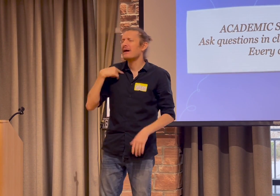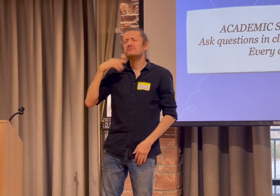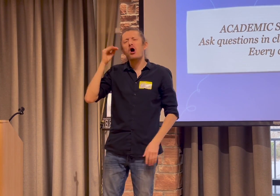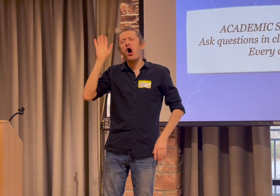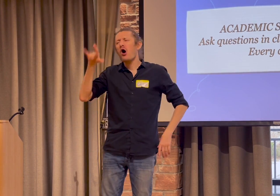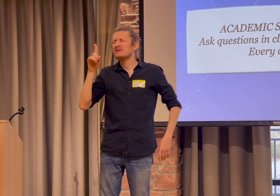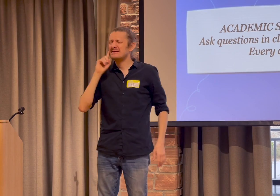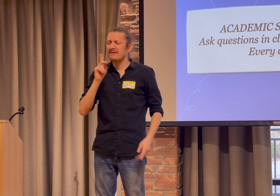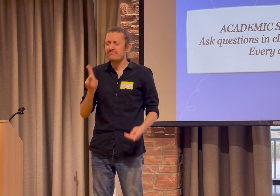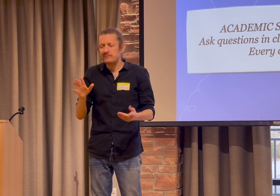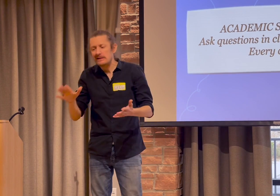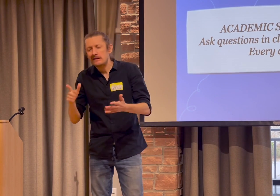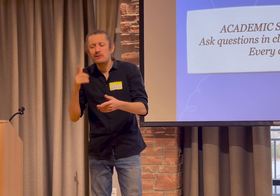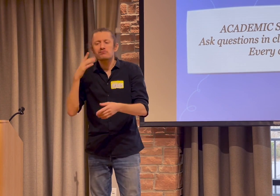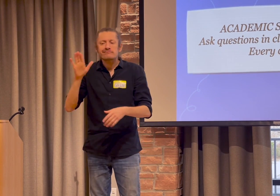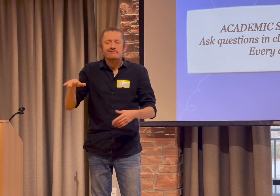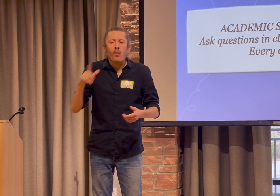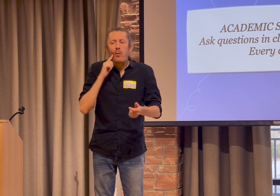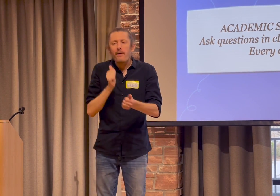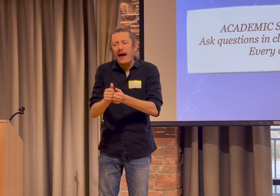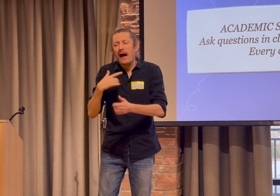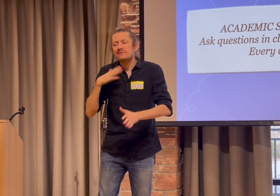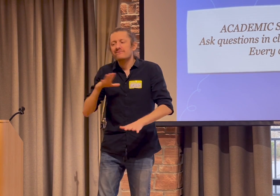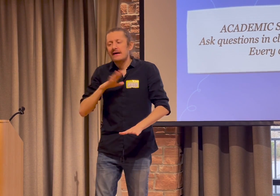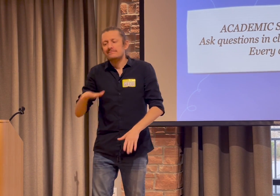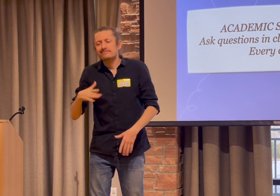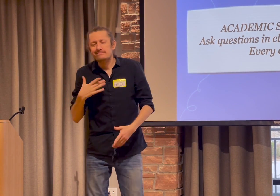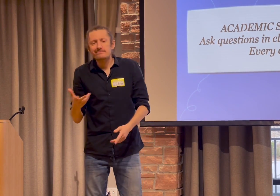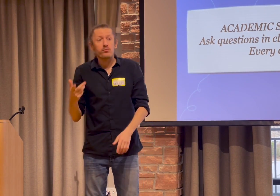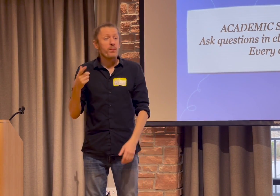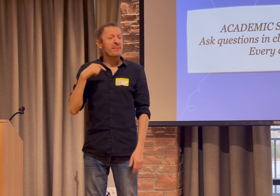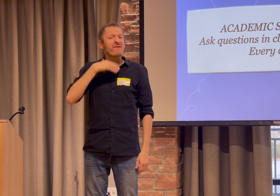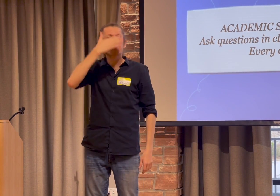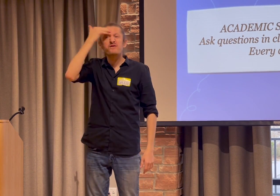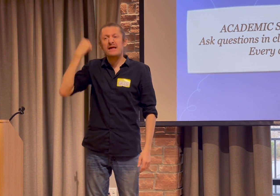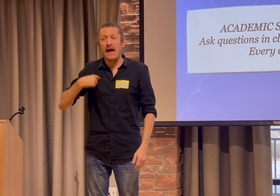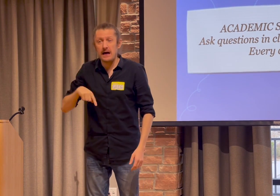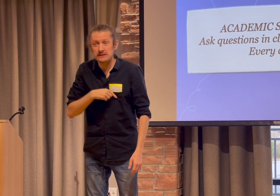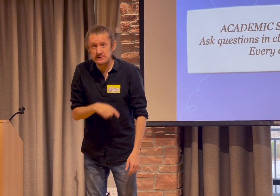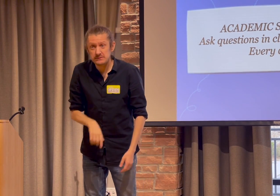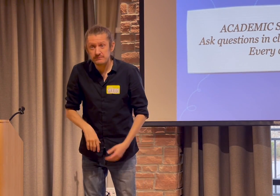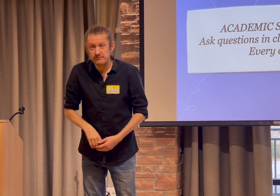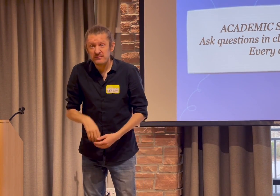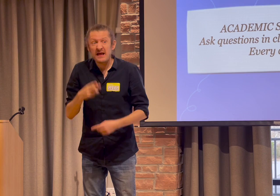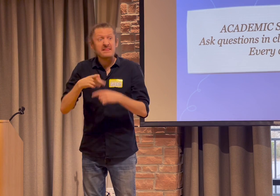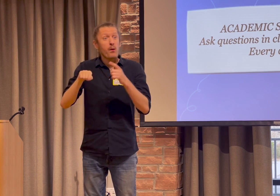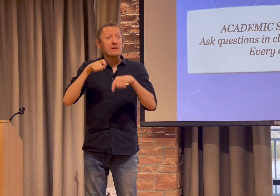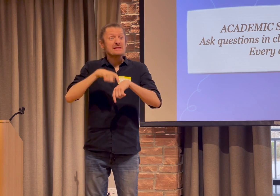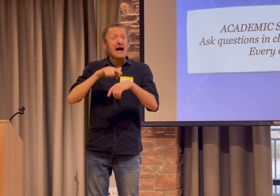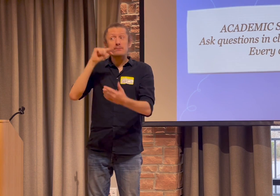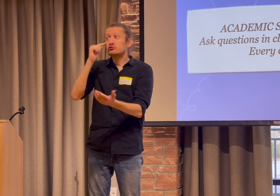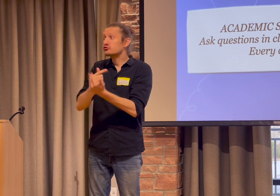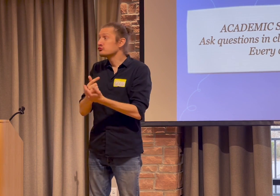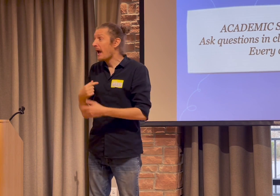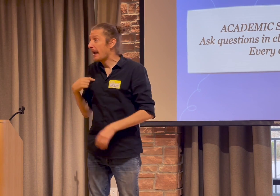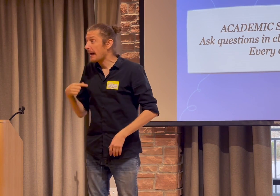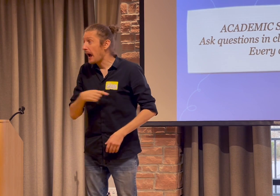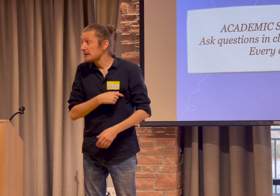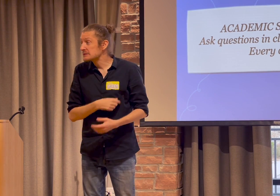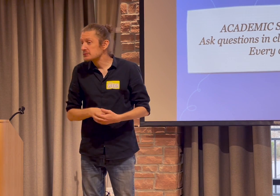There's a reason behind doing all these things. Sometimes there's a stereotype that deaf people are, you know, they're good enough,